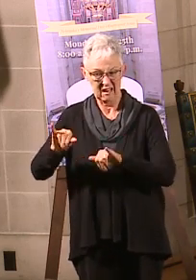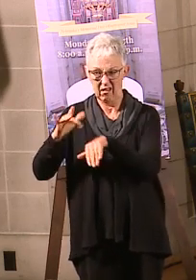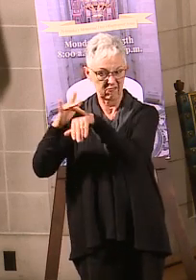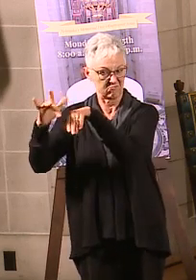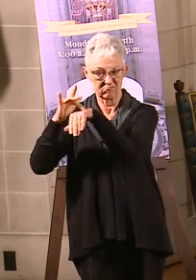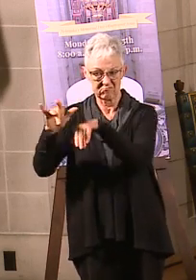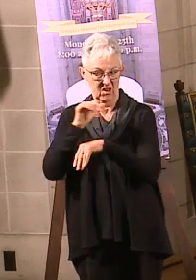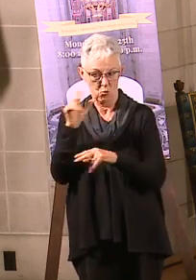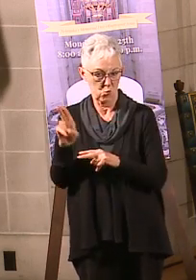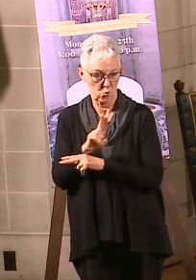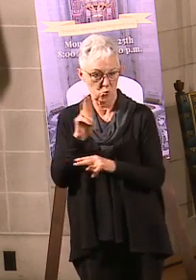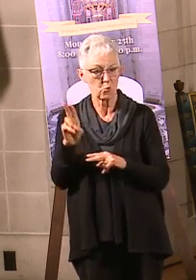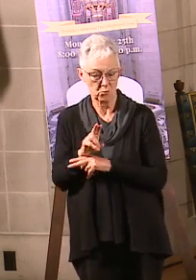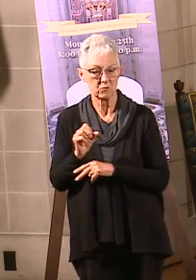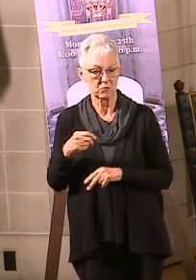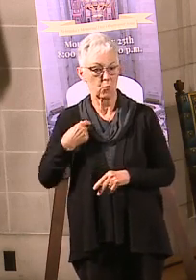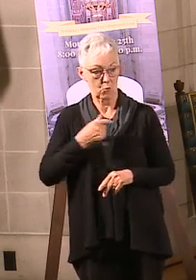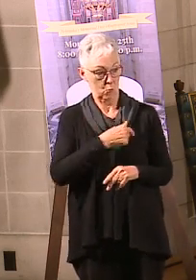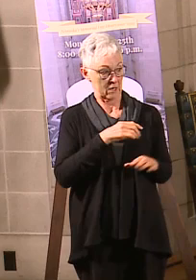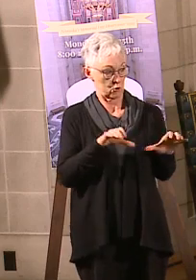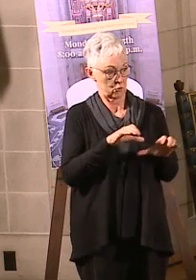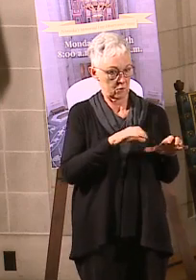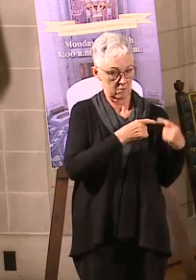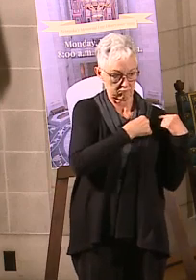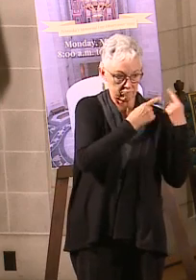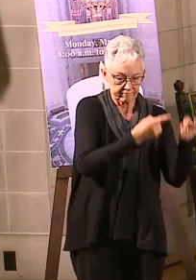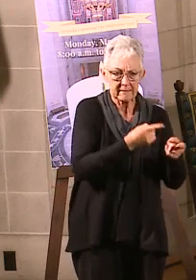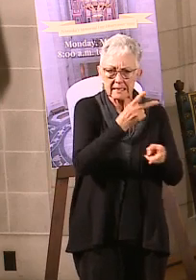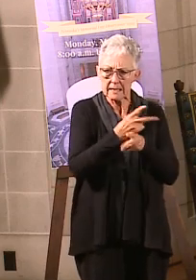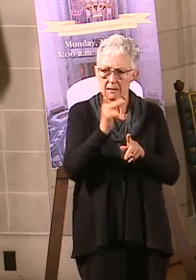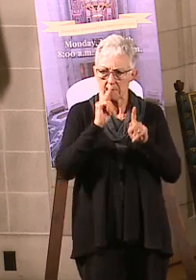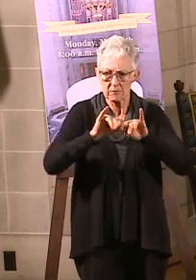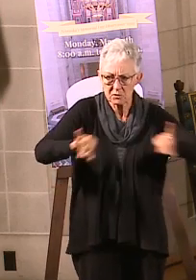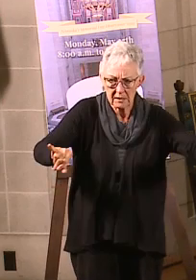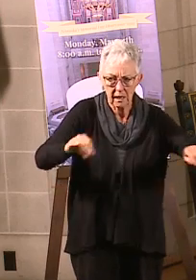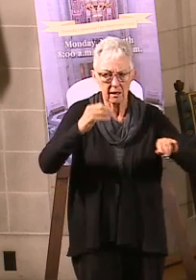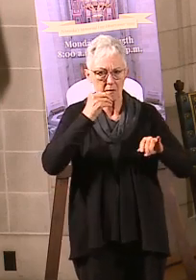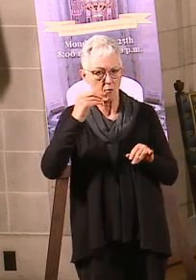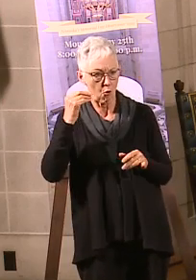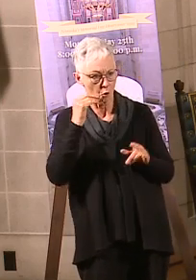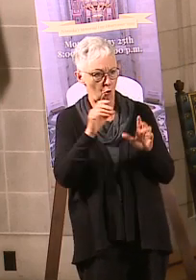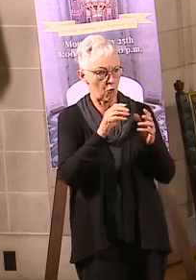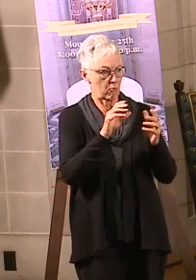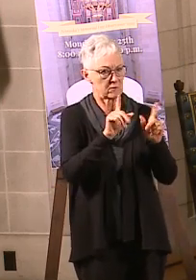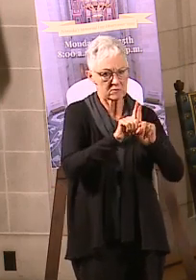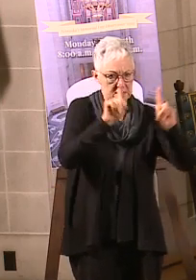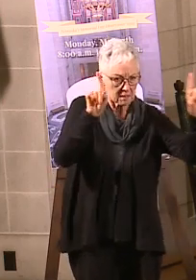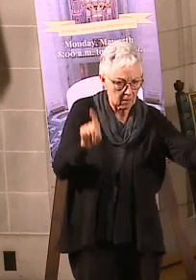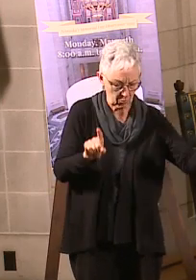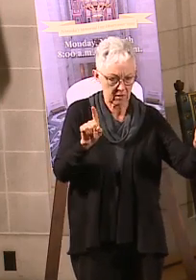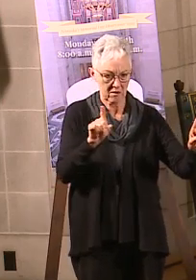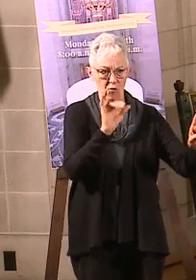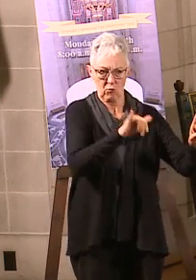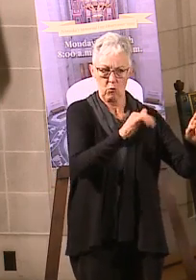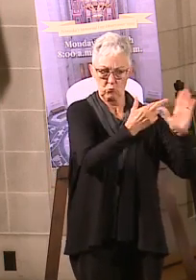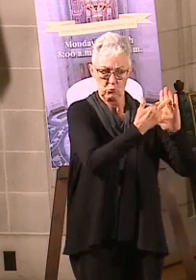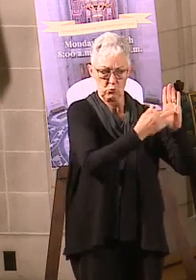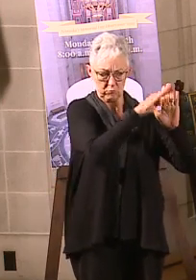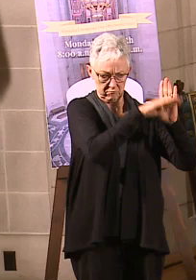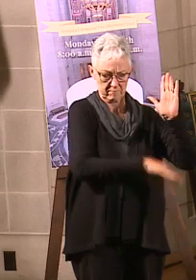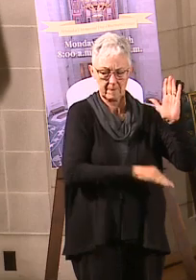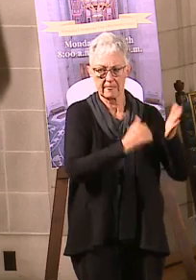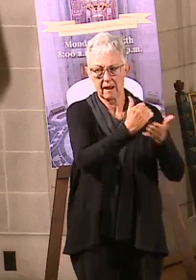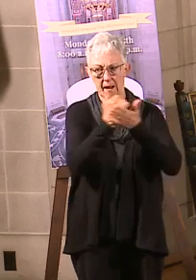social distancing steps we have done have worked to make sure we can provide everybody that hospital bed, that ICU bed, that ventilator when they